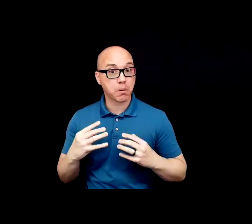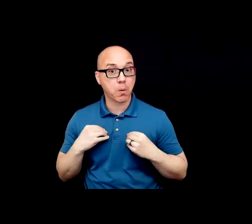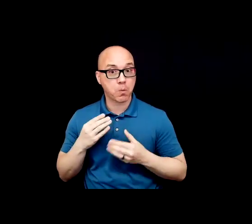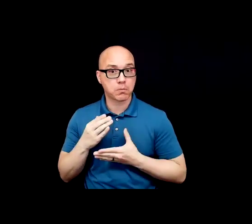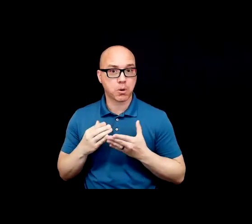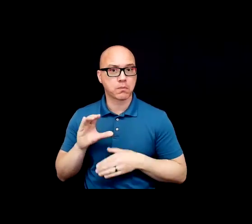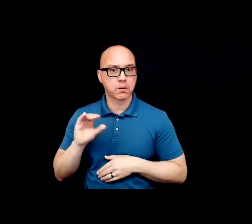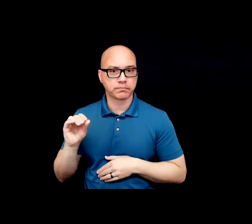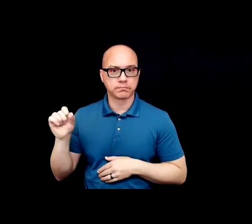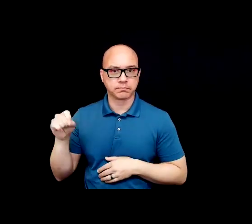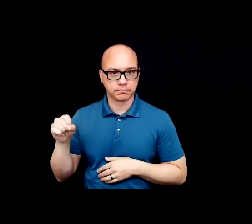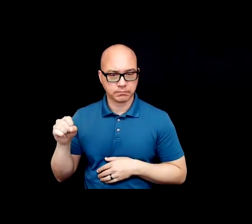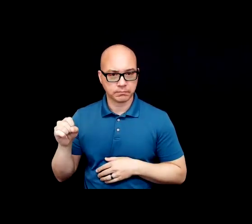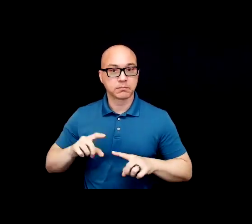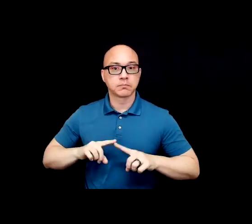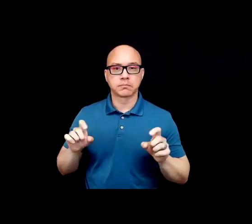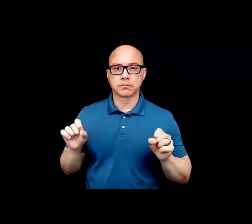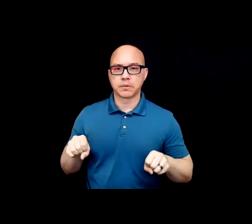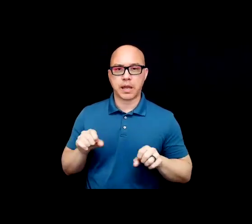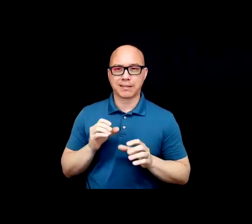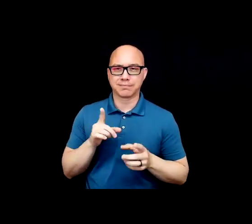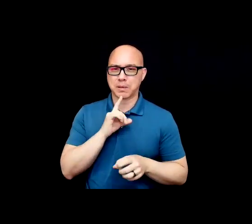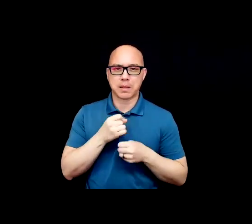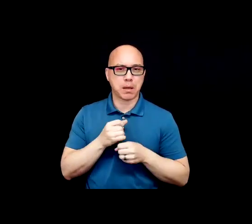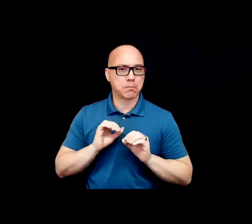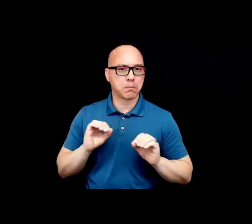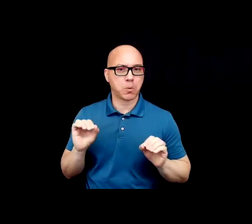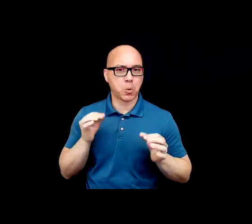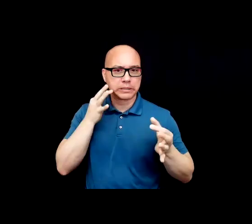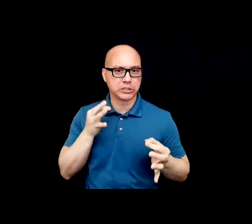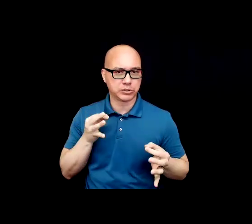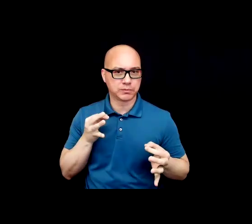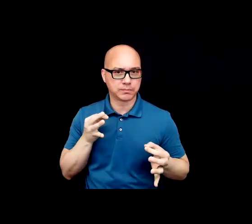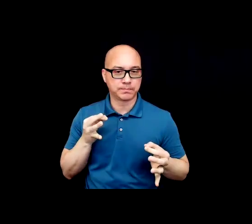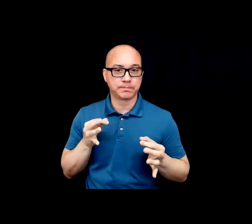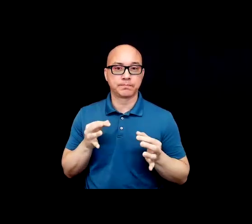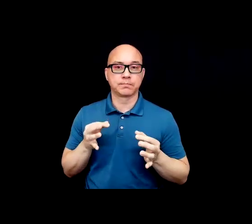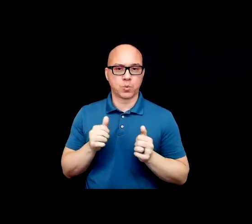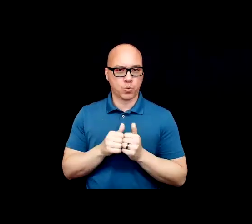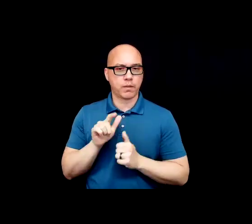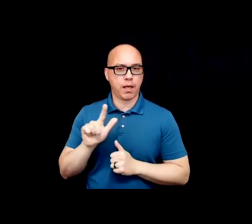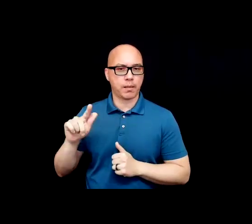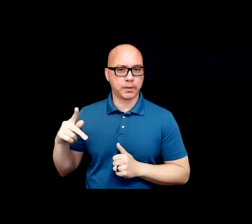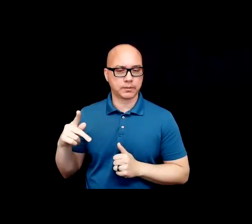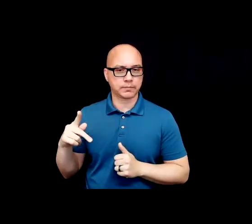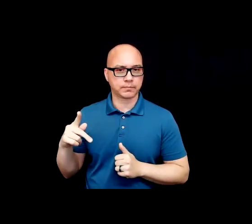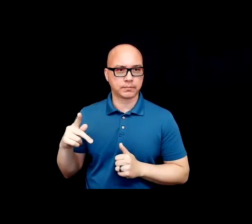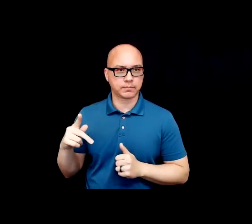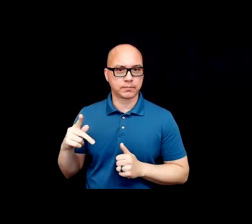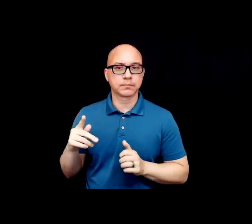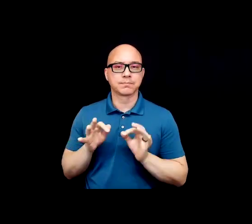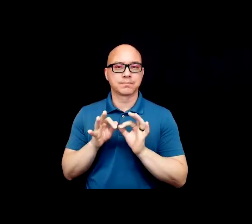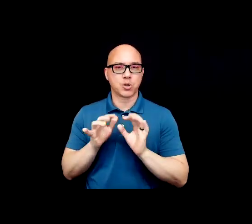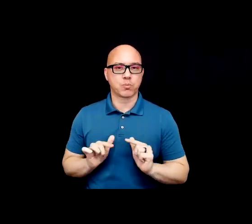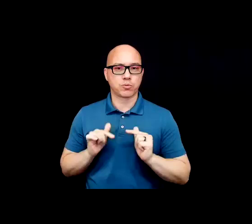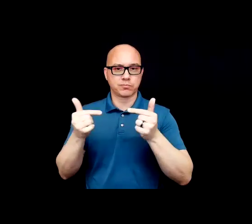company, but they can make almost no decisions, if not no decisions, with limited partnerships, with limited